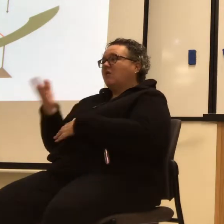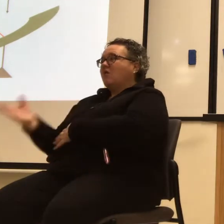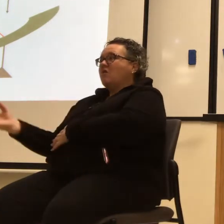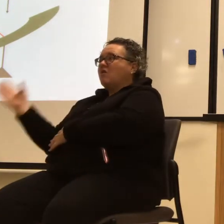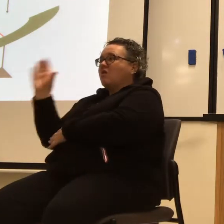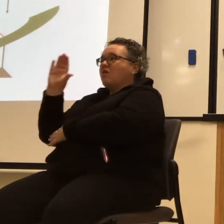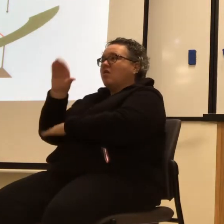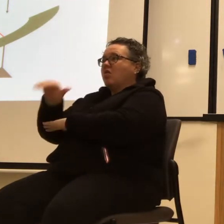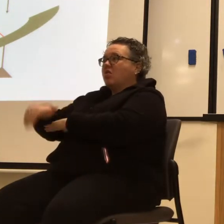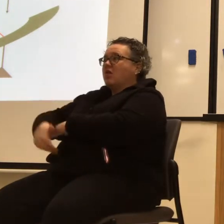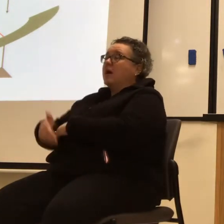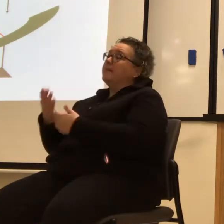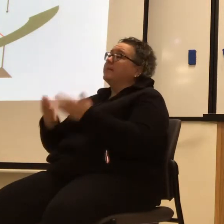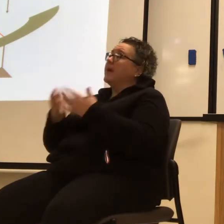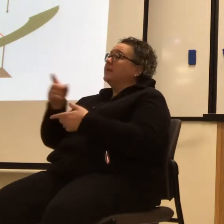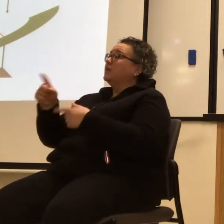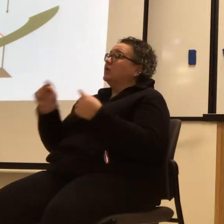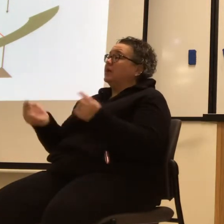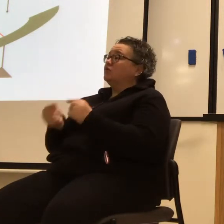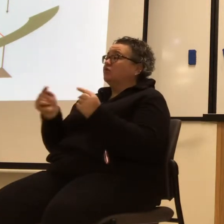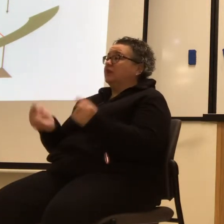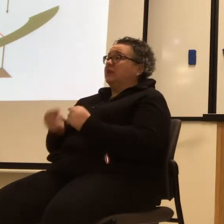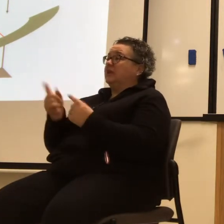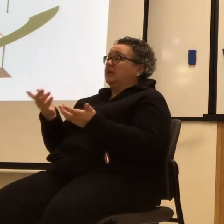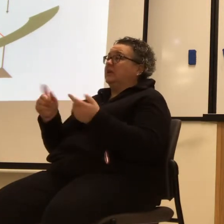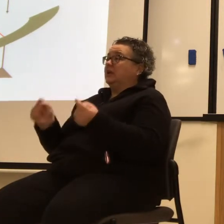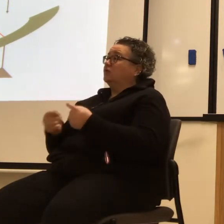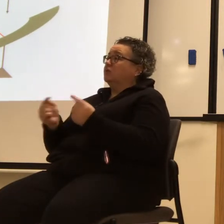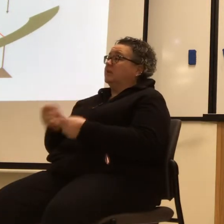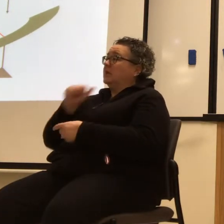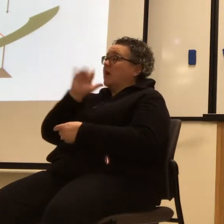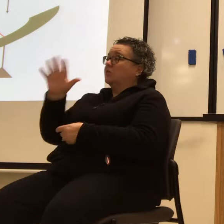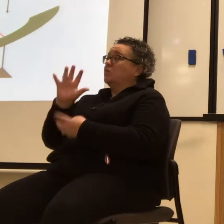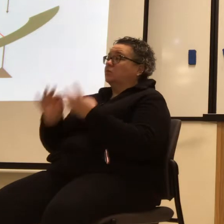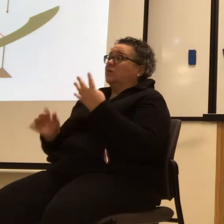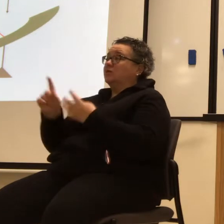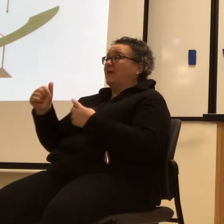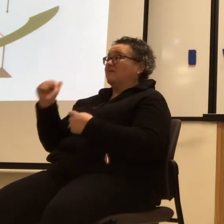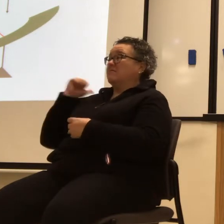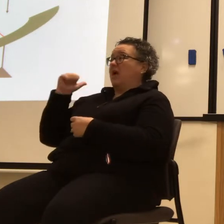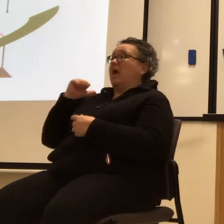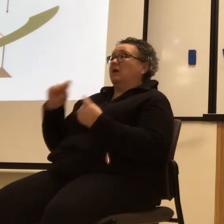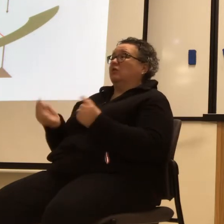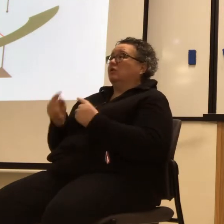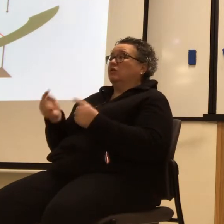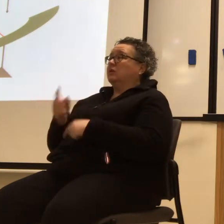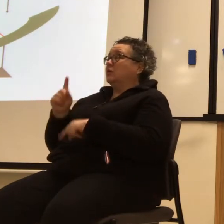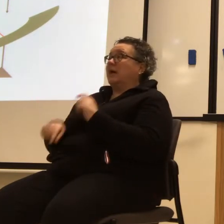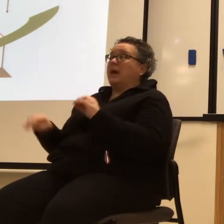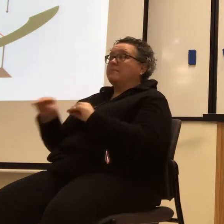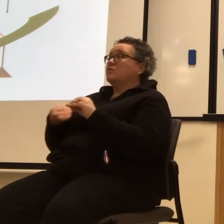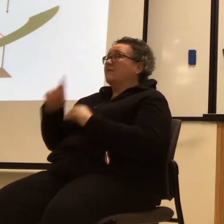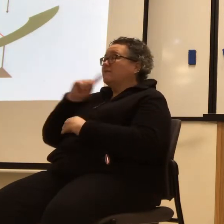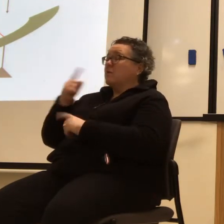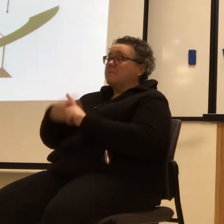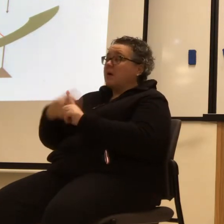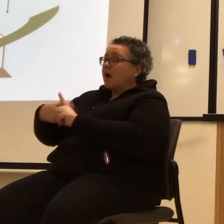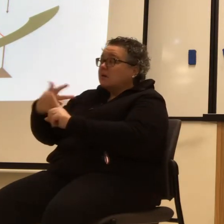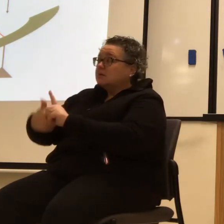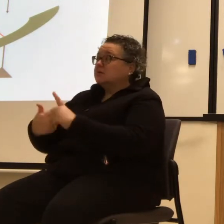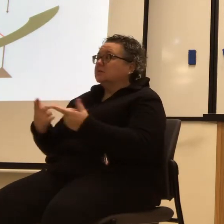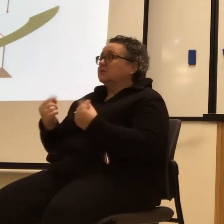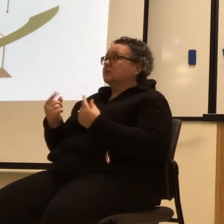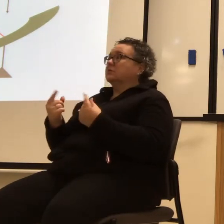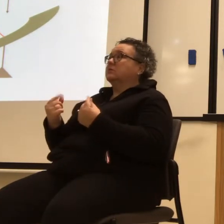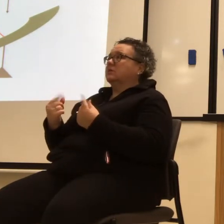But maybe you're injured. Maybe it's not by choice. You had an injury, and the back injury, and you can't move for months.